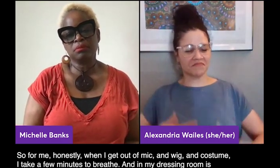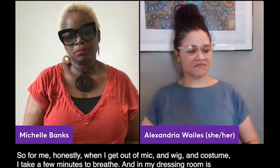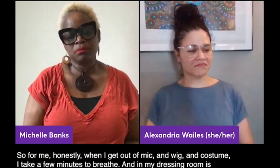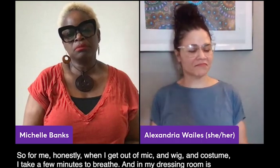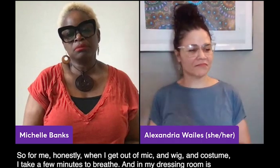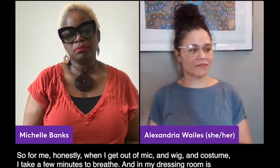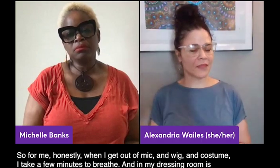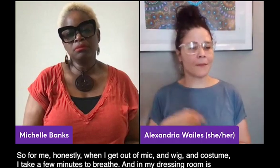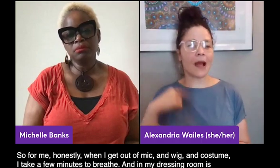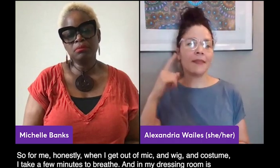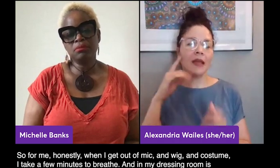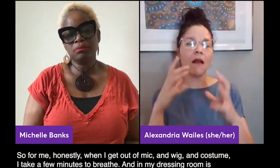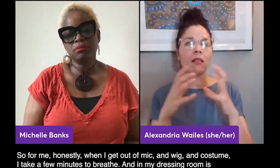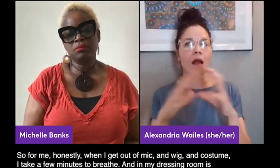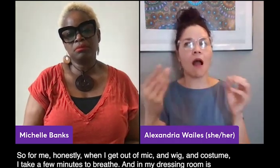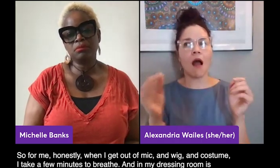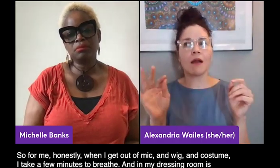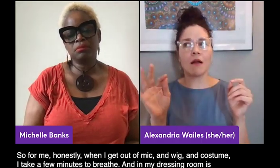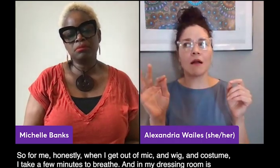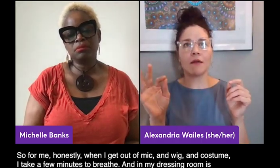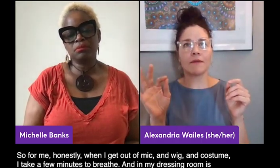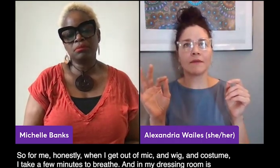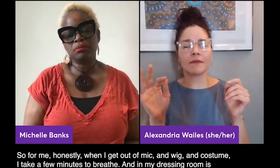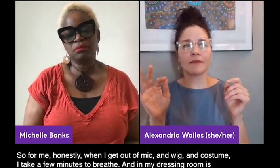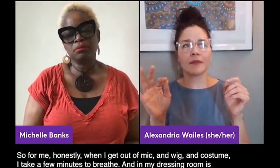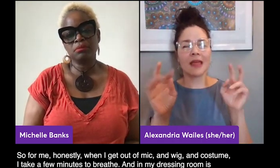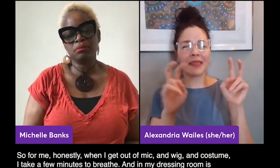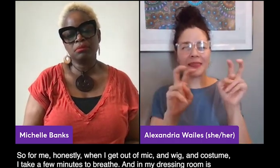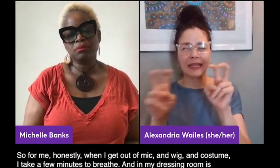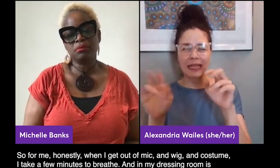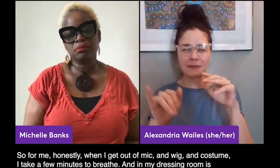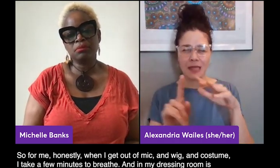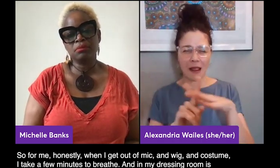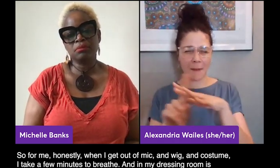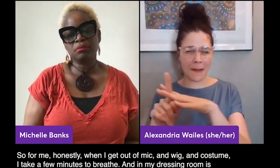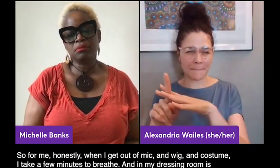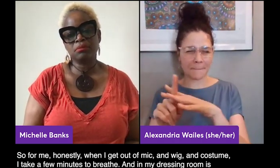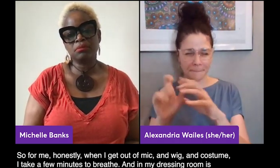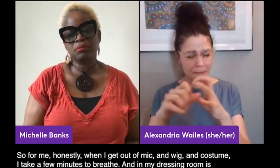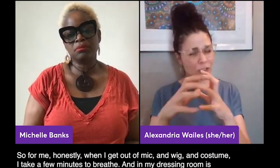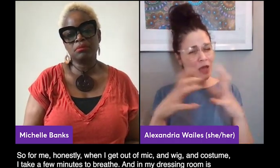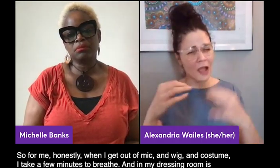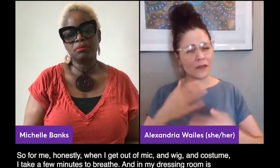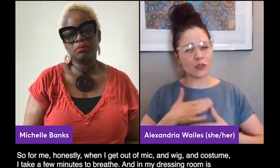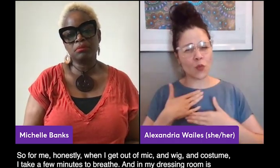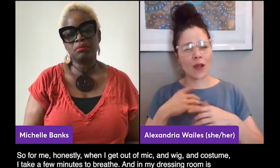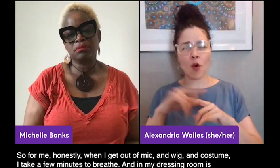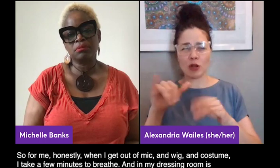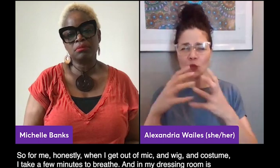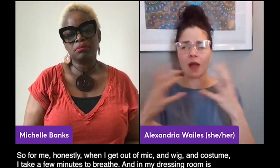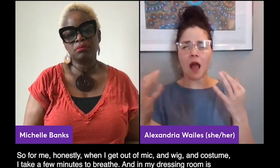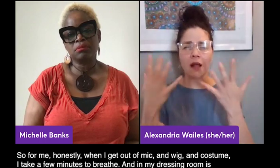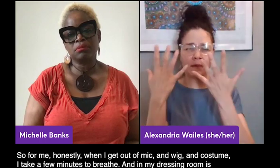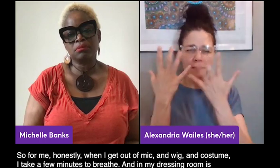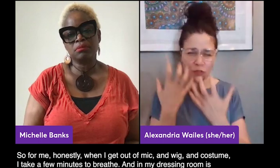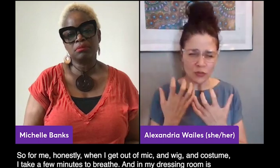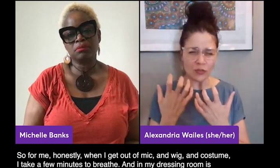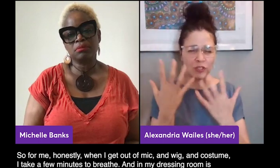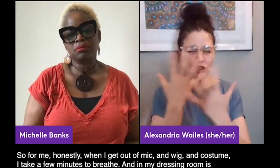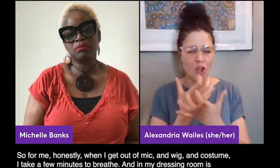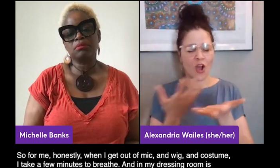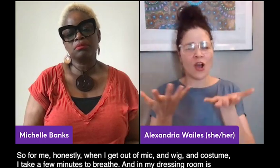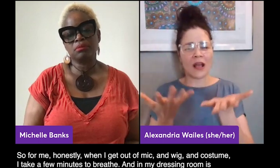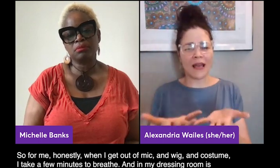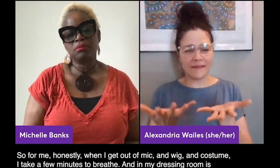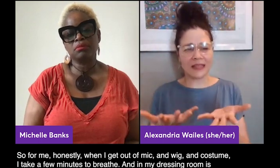myself. But the themes that come up, there's a lot of joy, but there's also a lot of